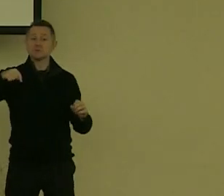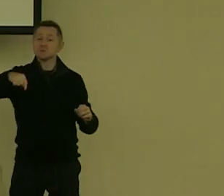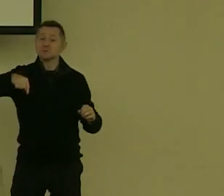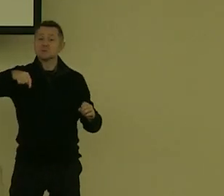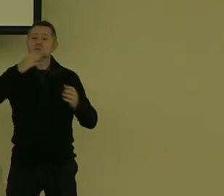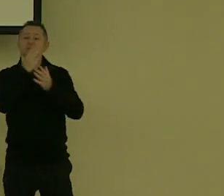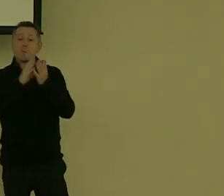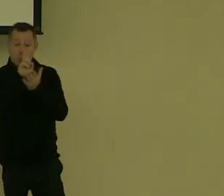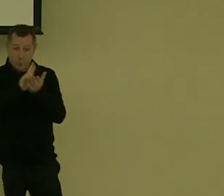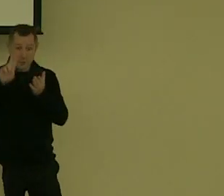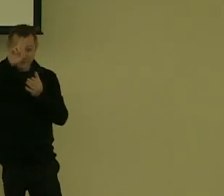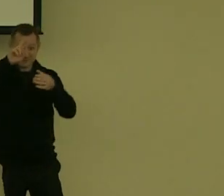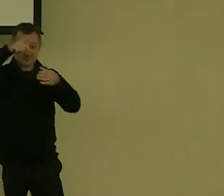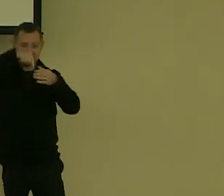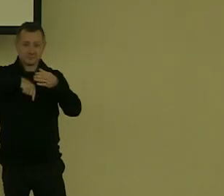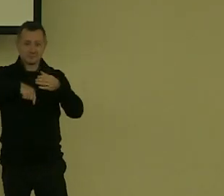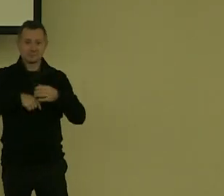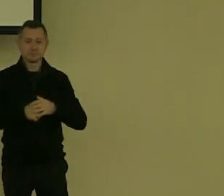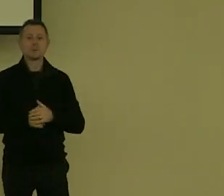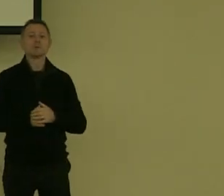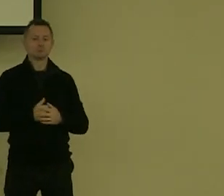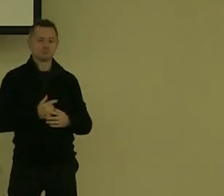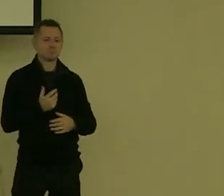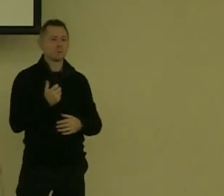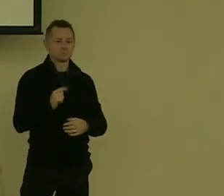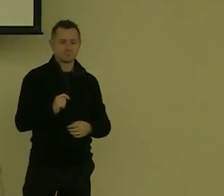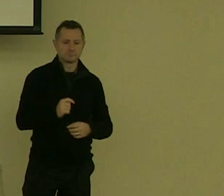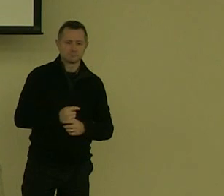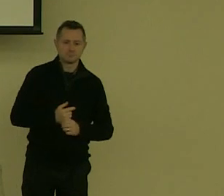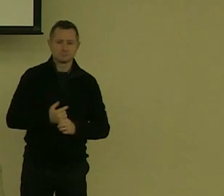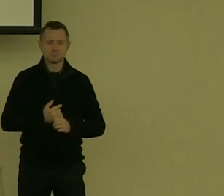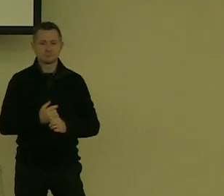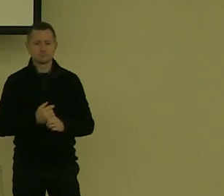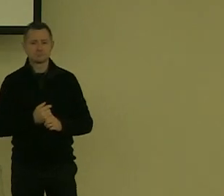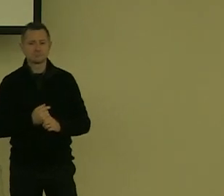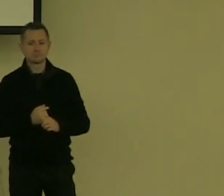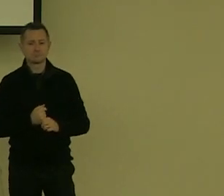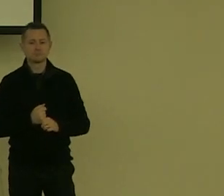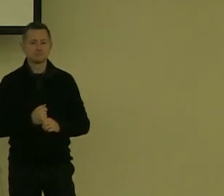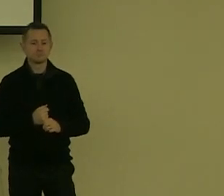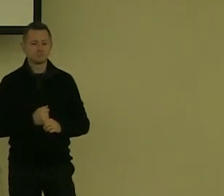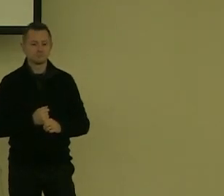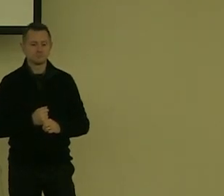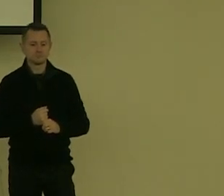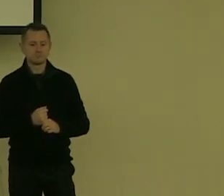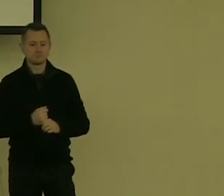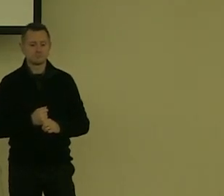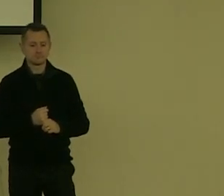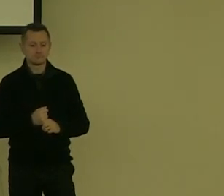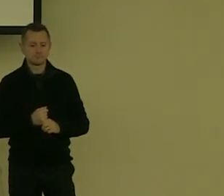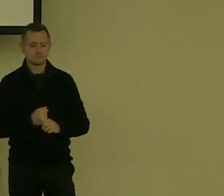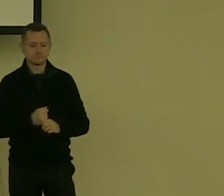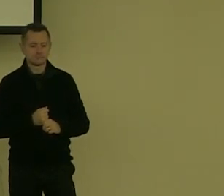the 60s, film studies were where comic studies are kind of now. To a great extent, they were part of